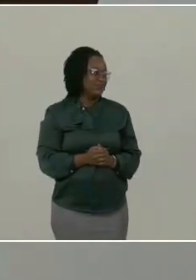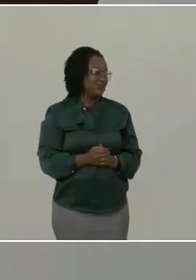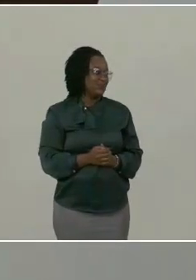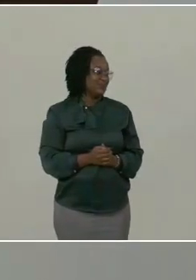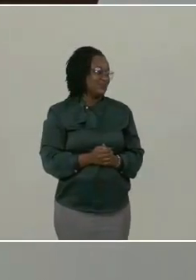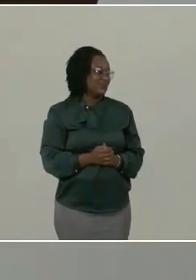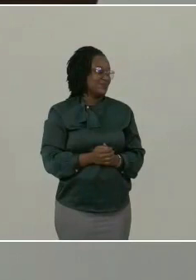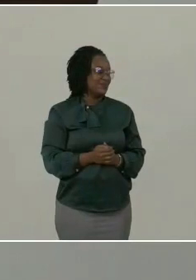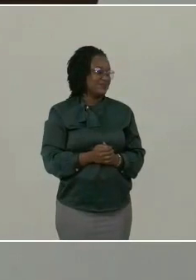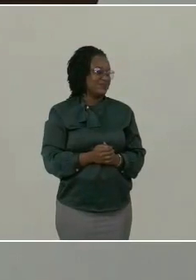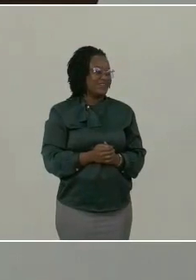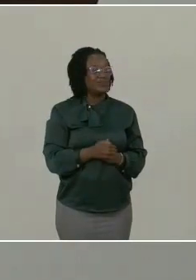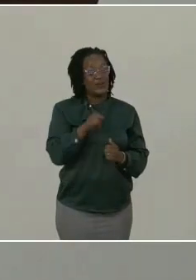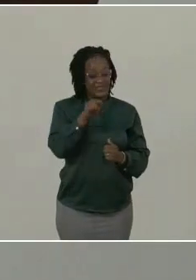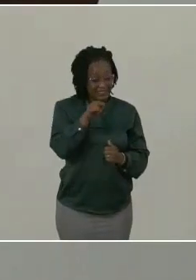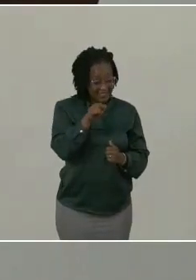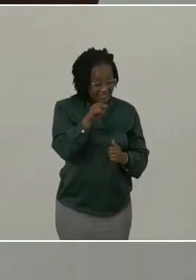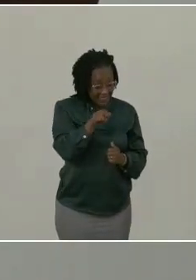those are the procedures.